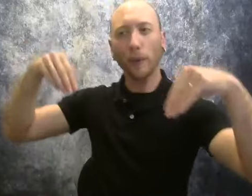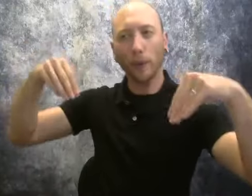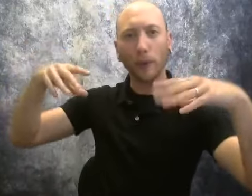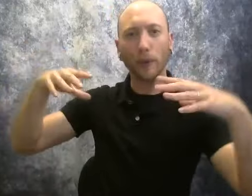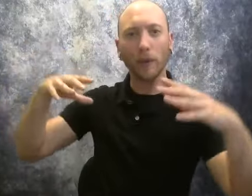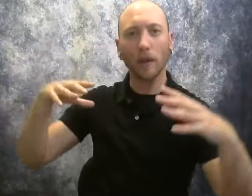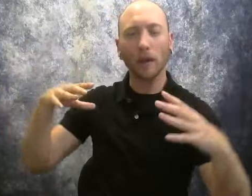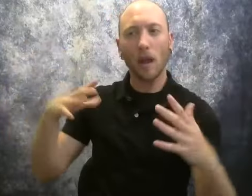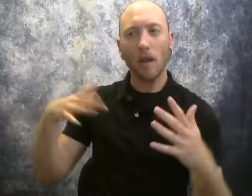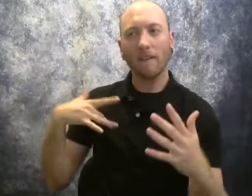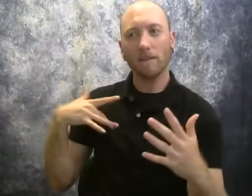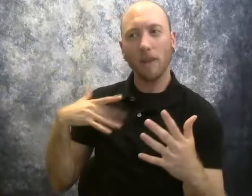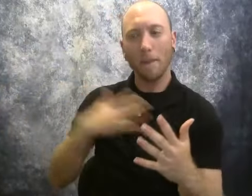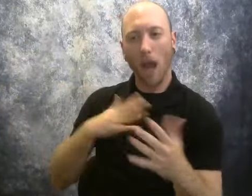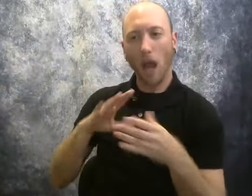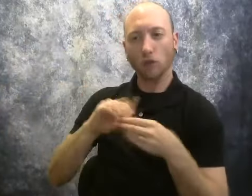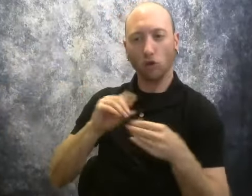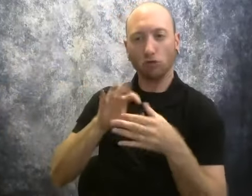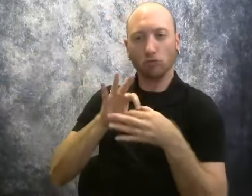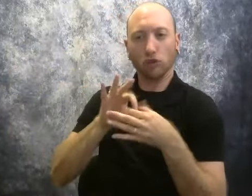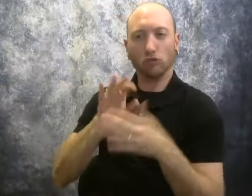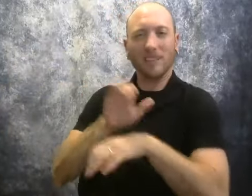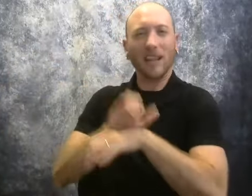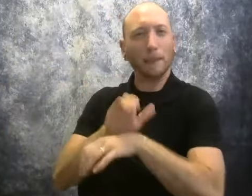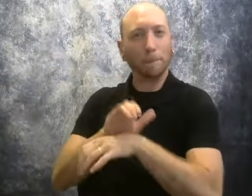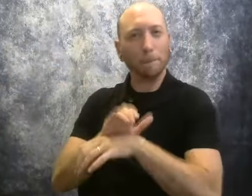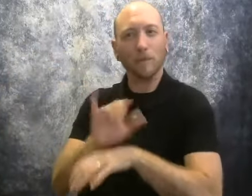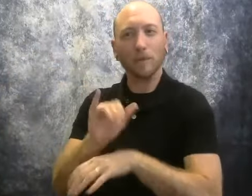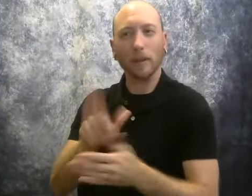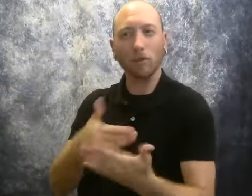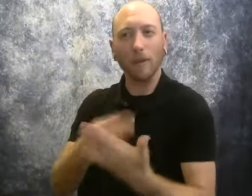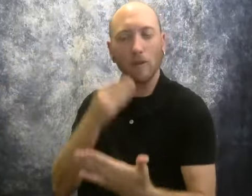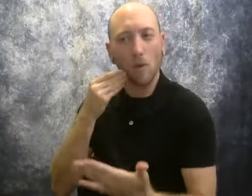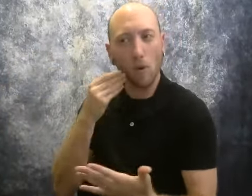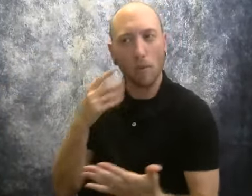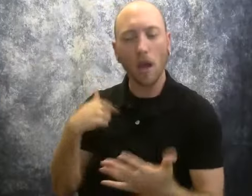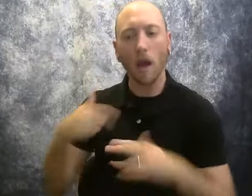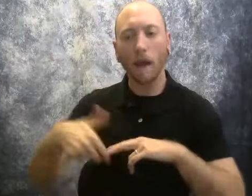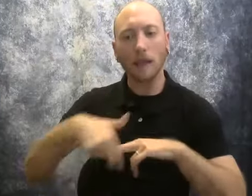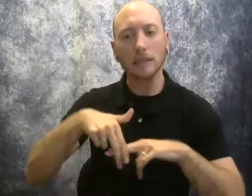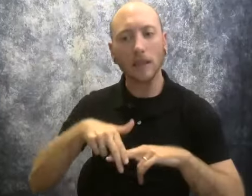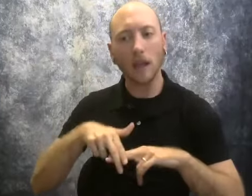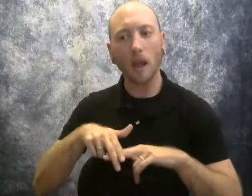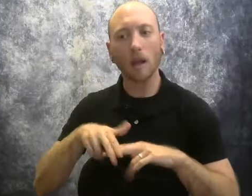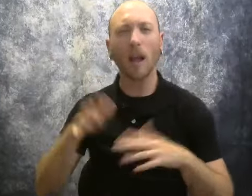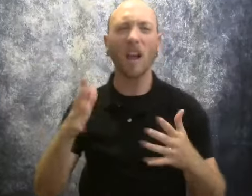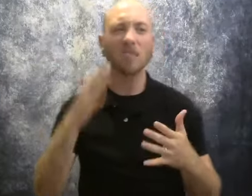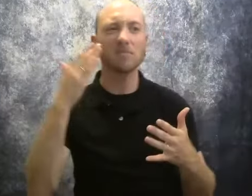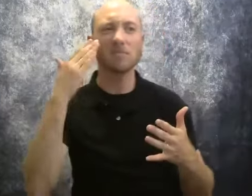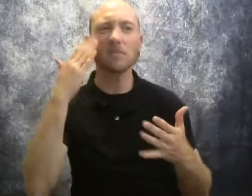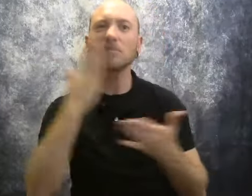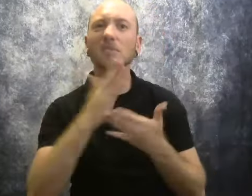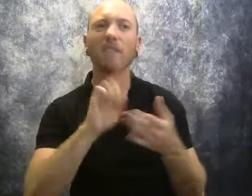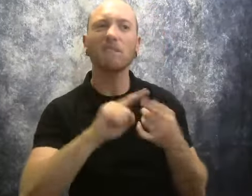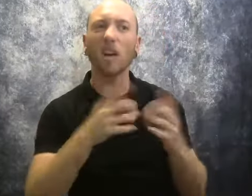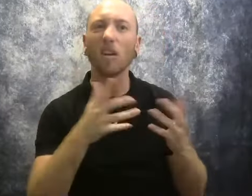let the lighting down because it was more about him arriving home at night time, and I sat there, and of